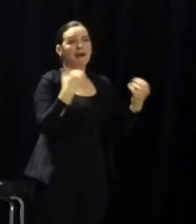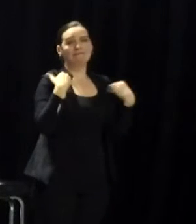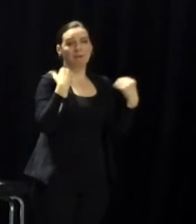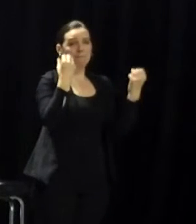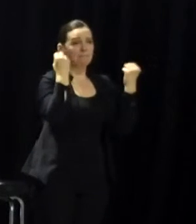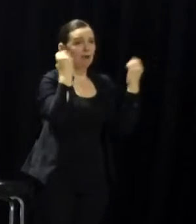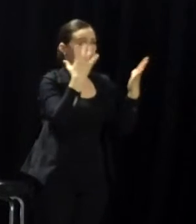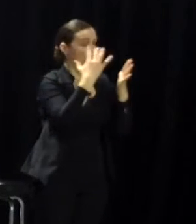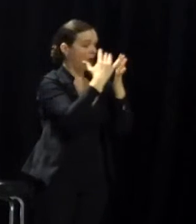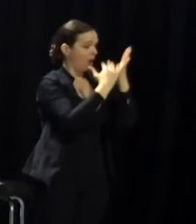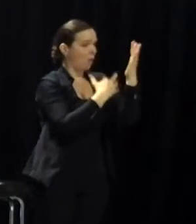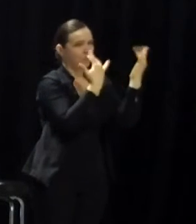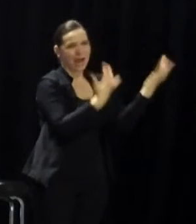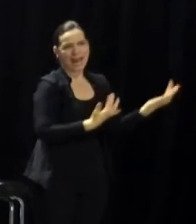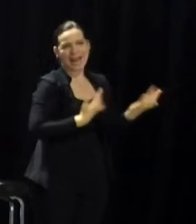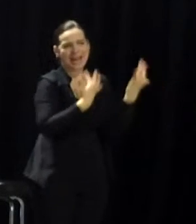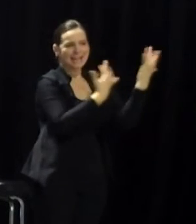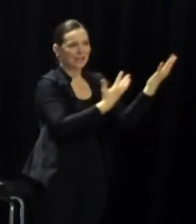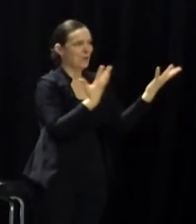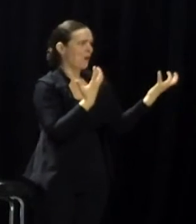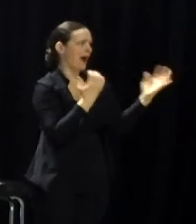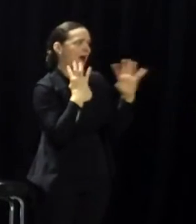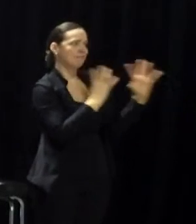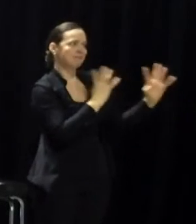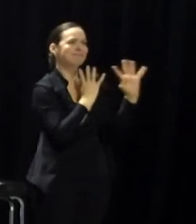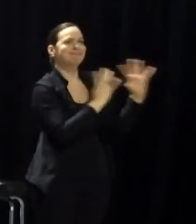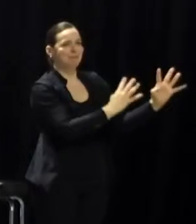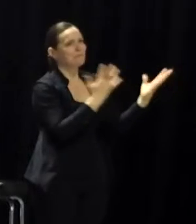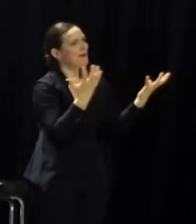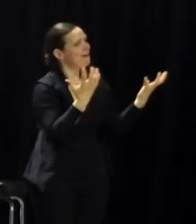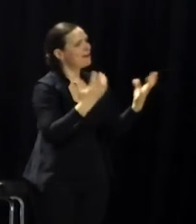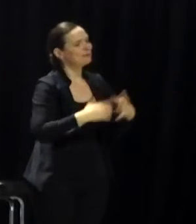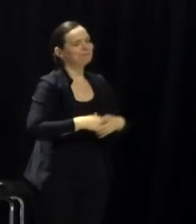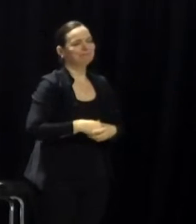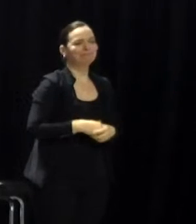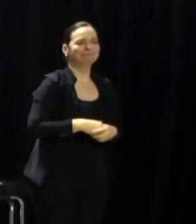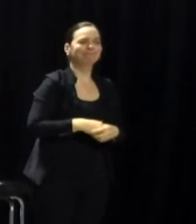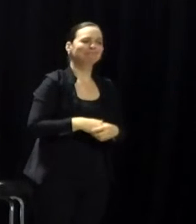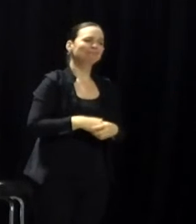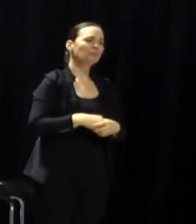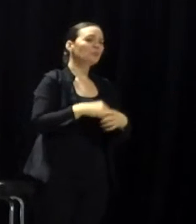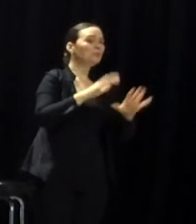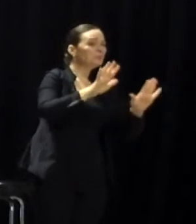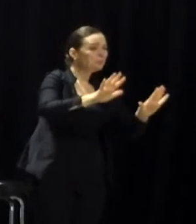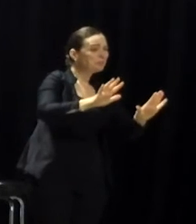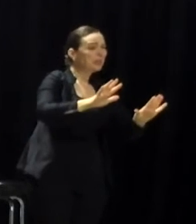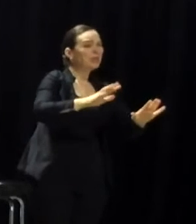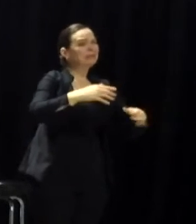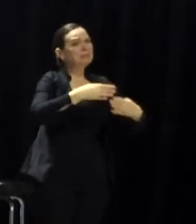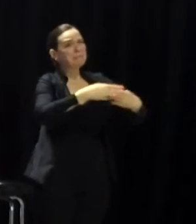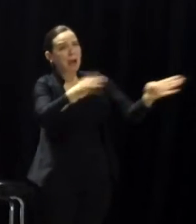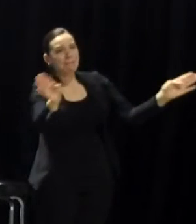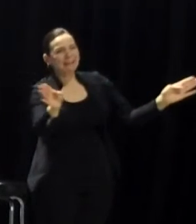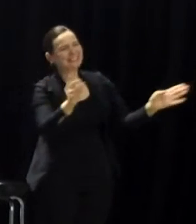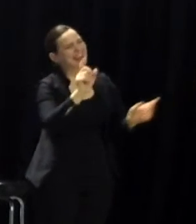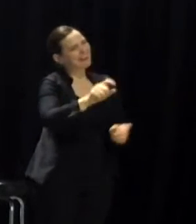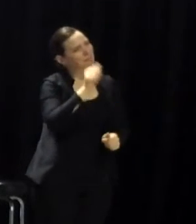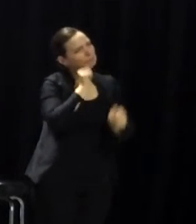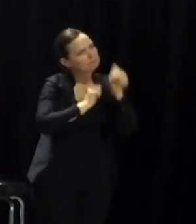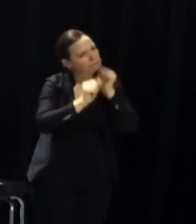getting vaccinated. It is not open to the media. Very strict security protocols,